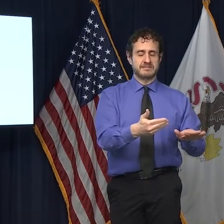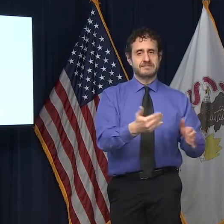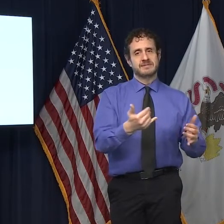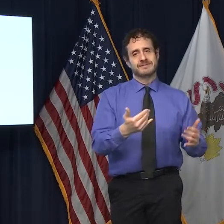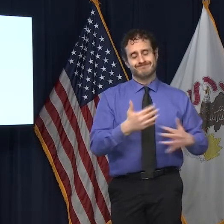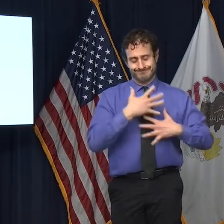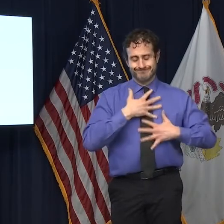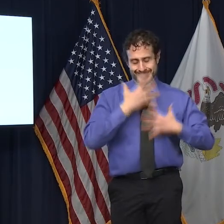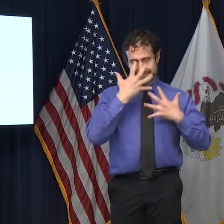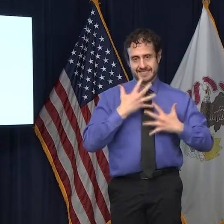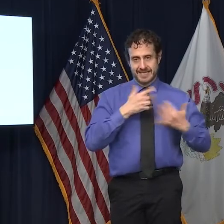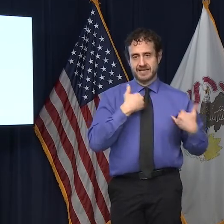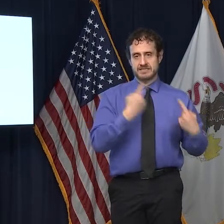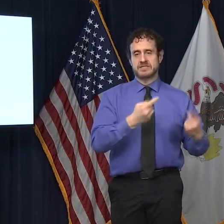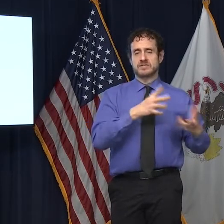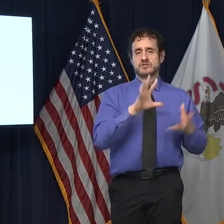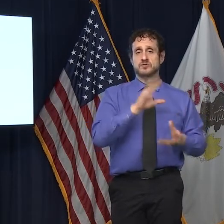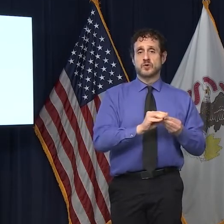of